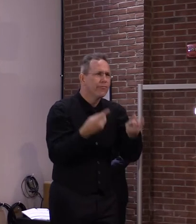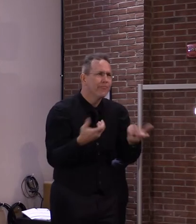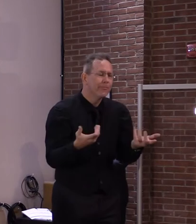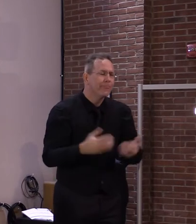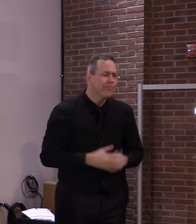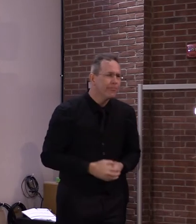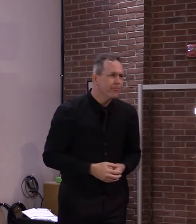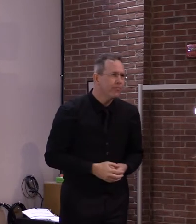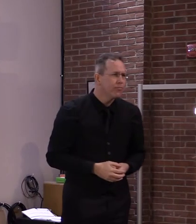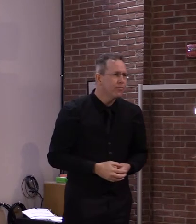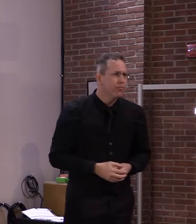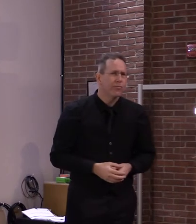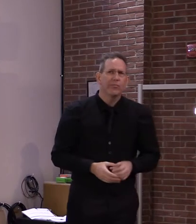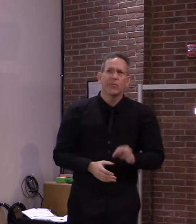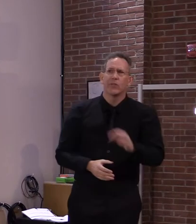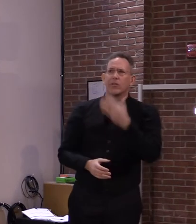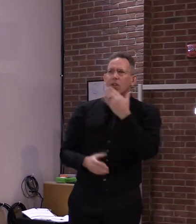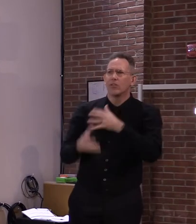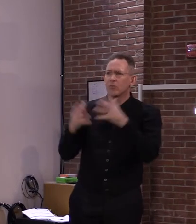thank you very much